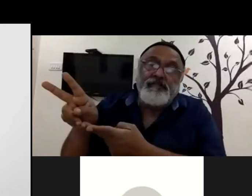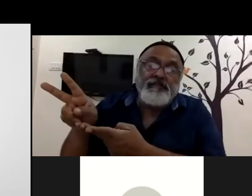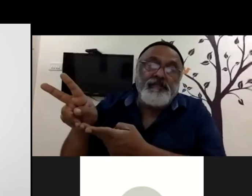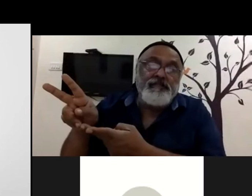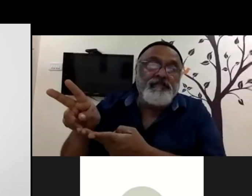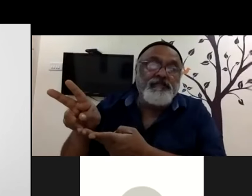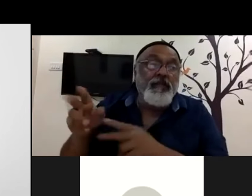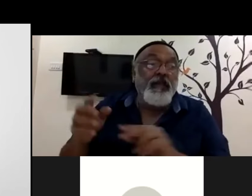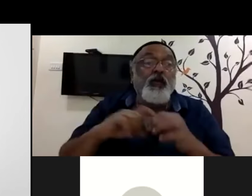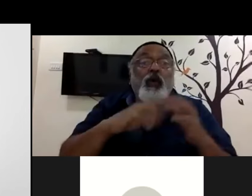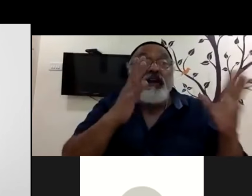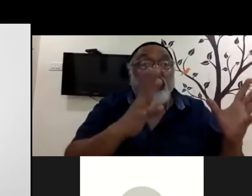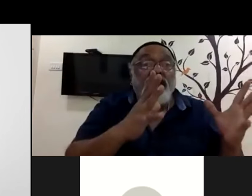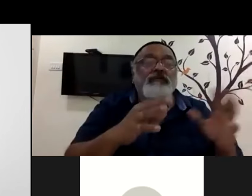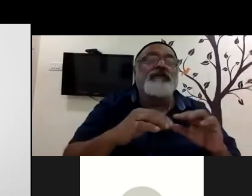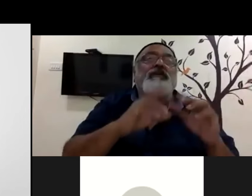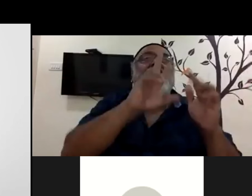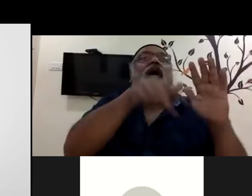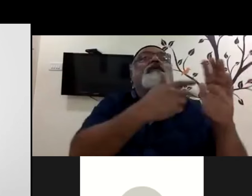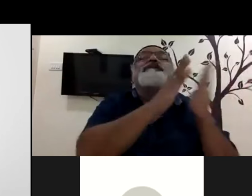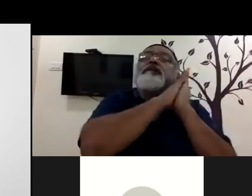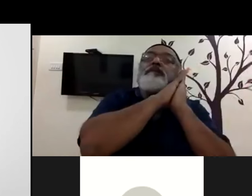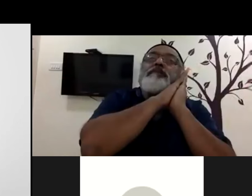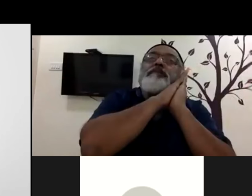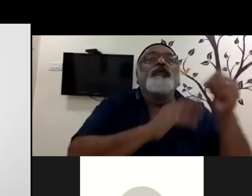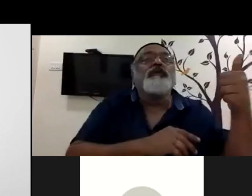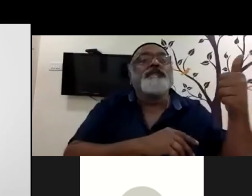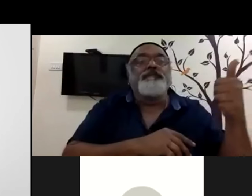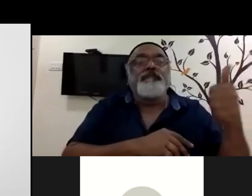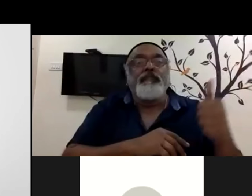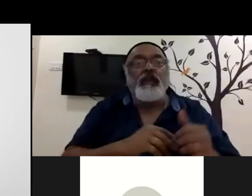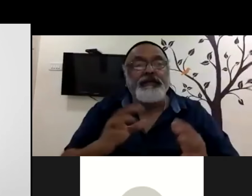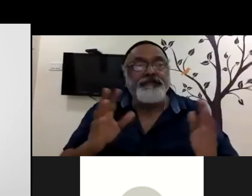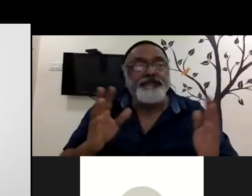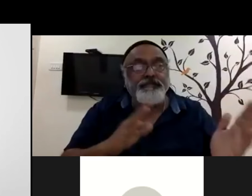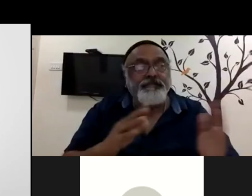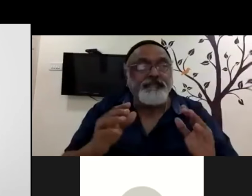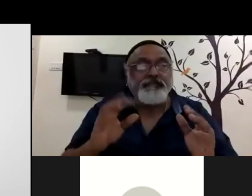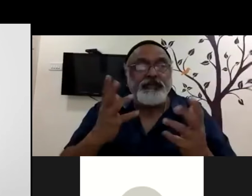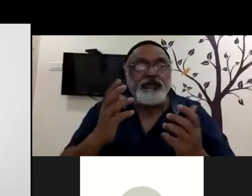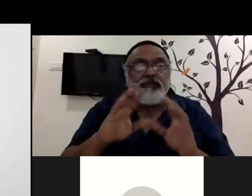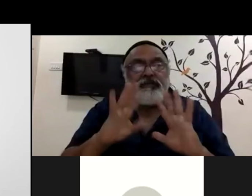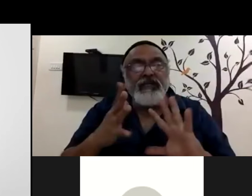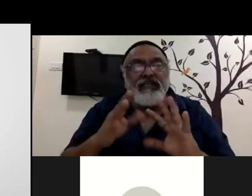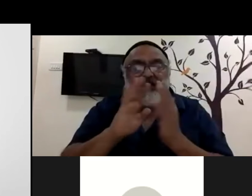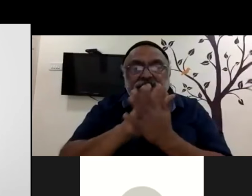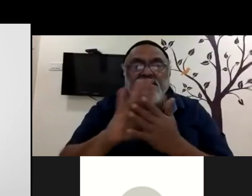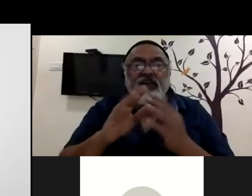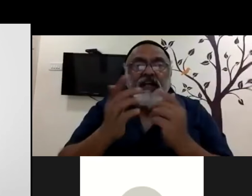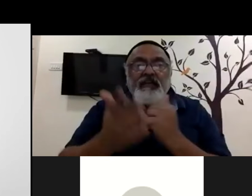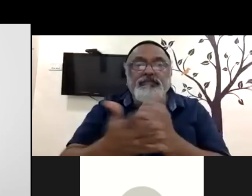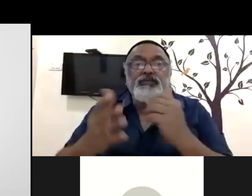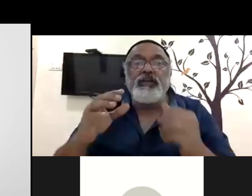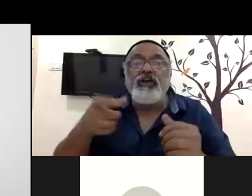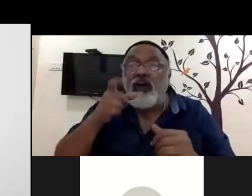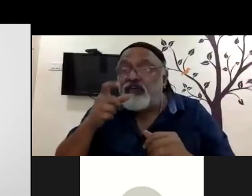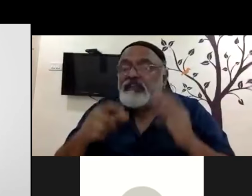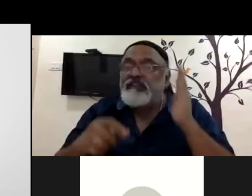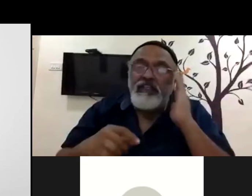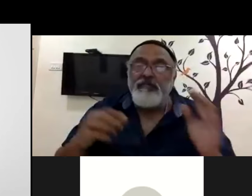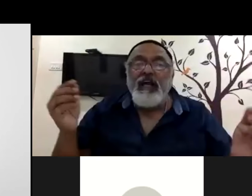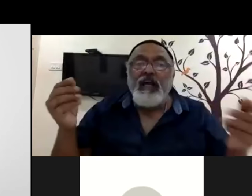slept well. It's just, my examples are very crude here, but I hope it just makes things clear for you. So it focuses on variables.